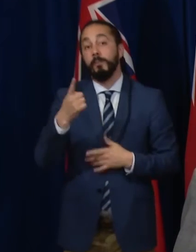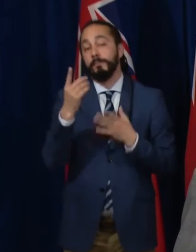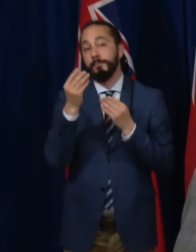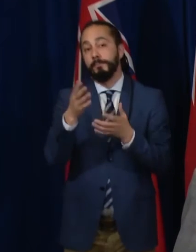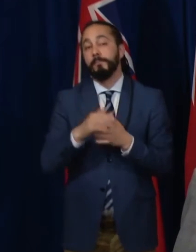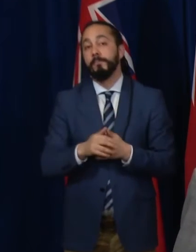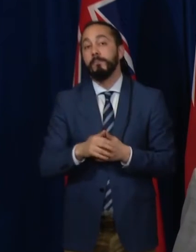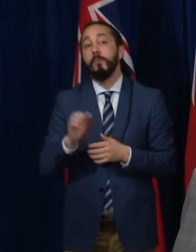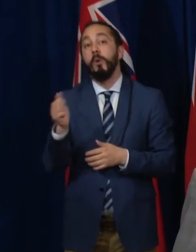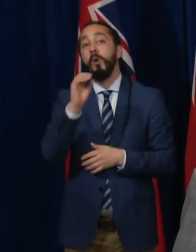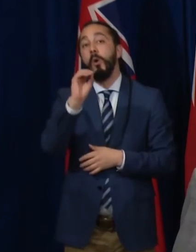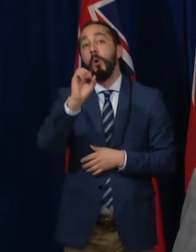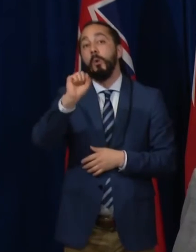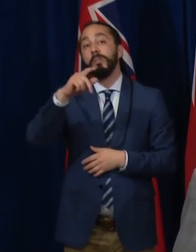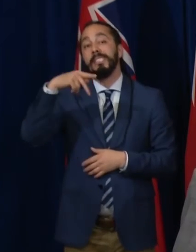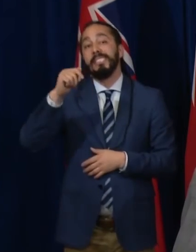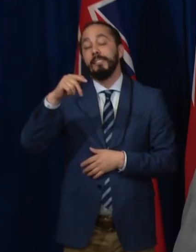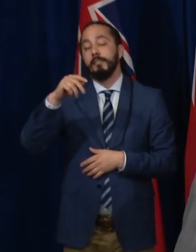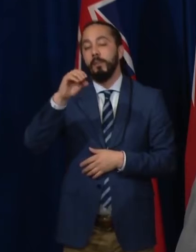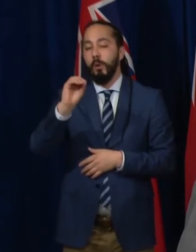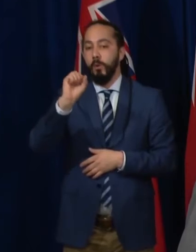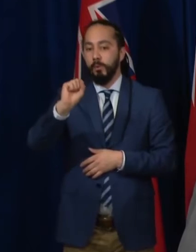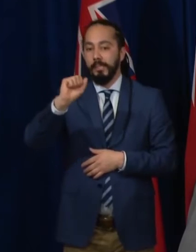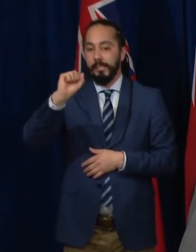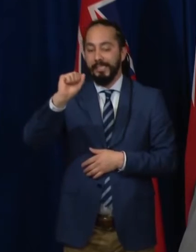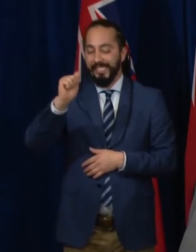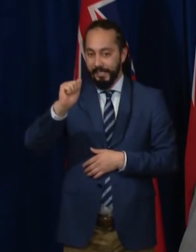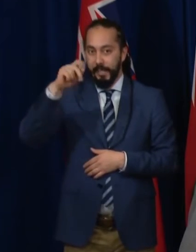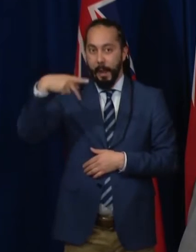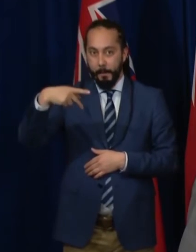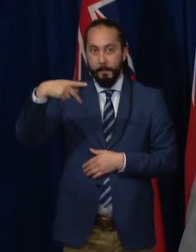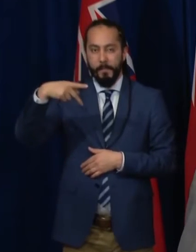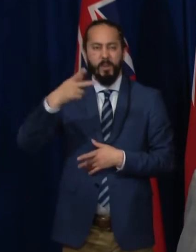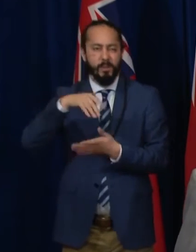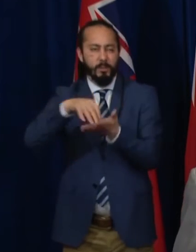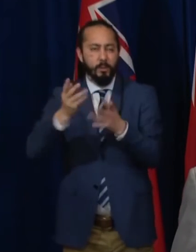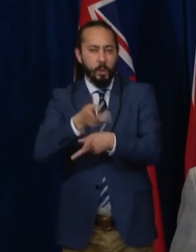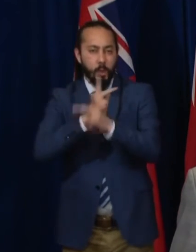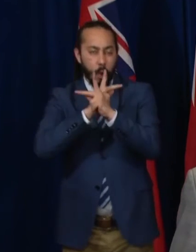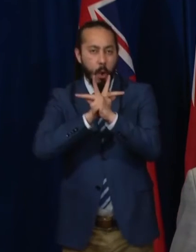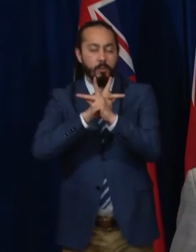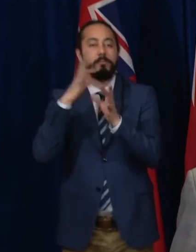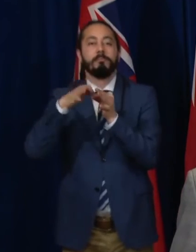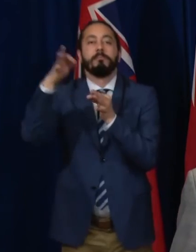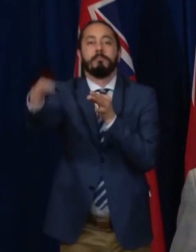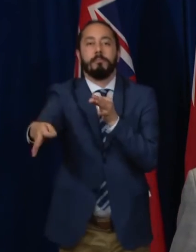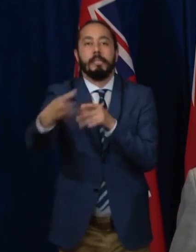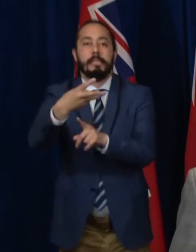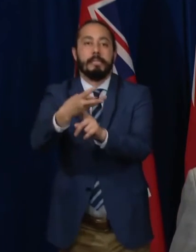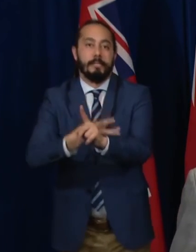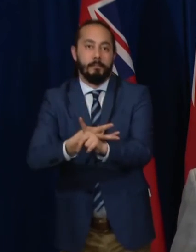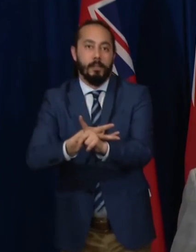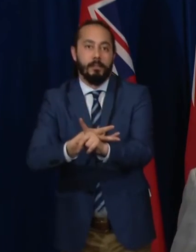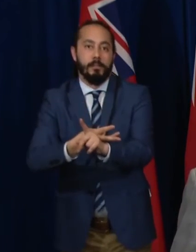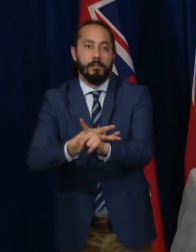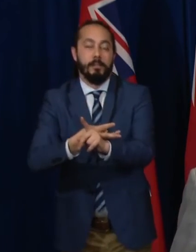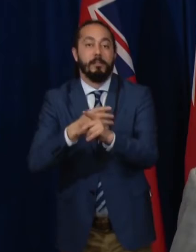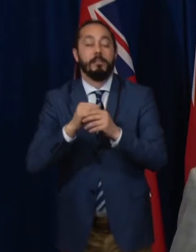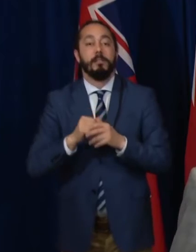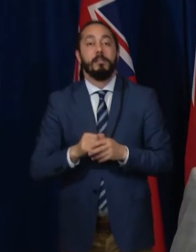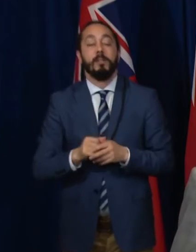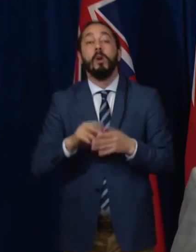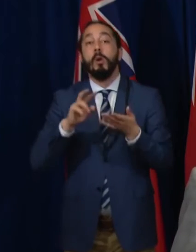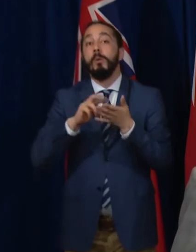deferral of all OSAP loan payments. This will respect both the Canada as well as